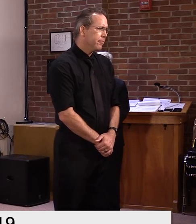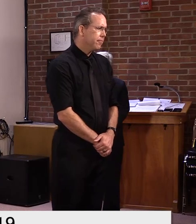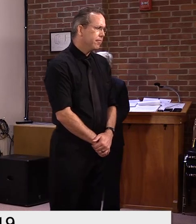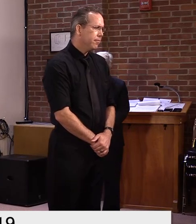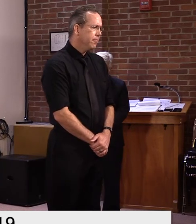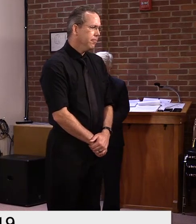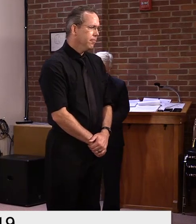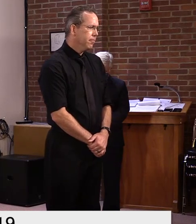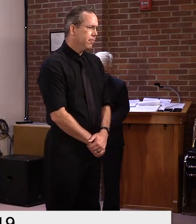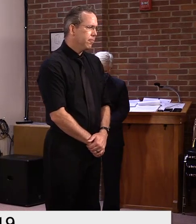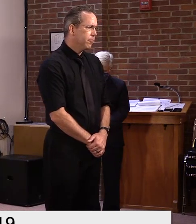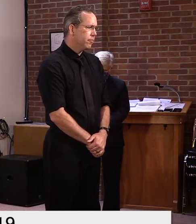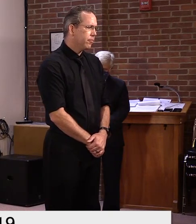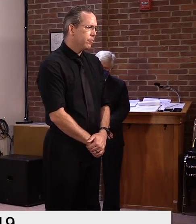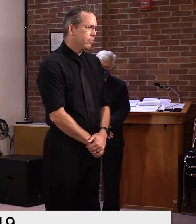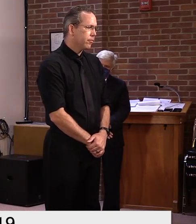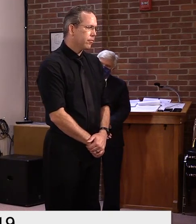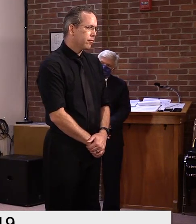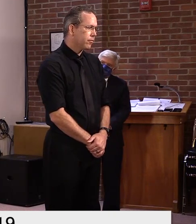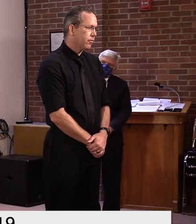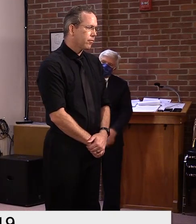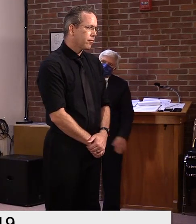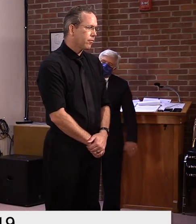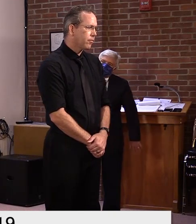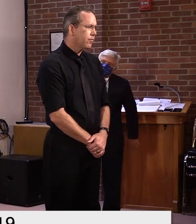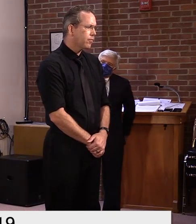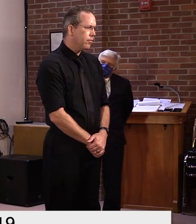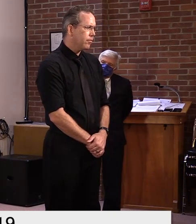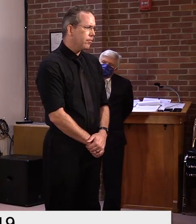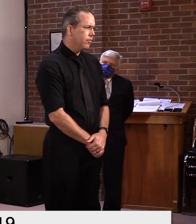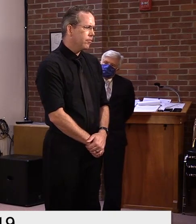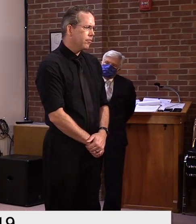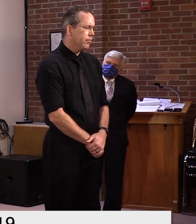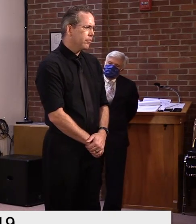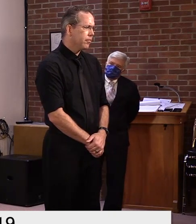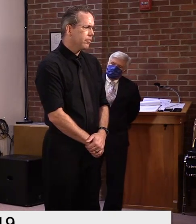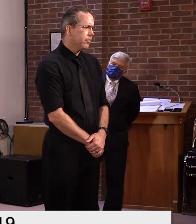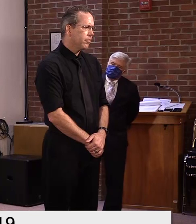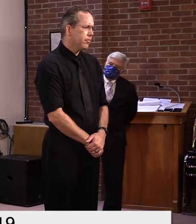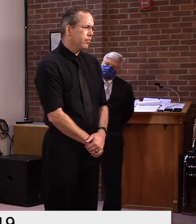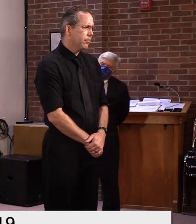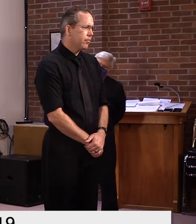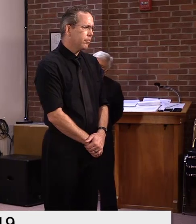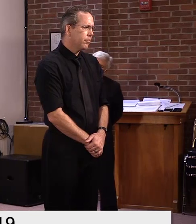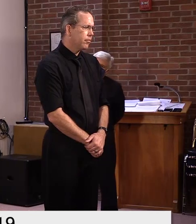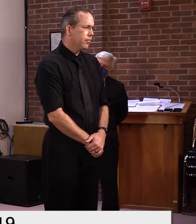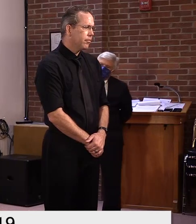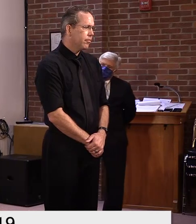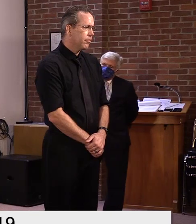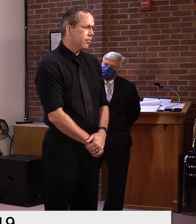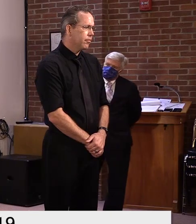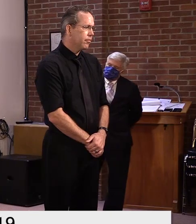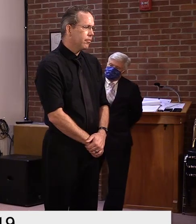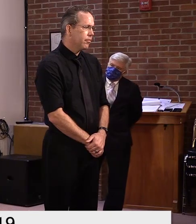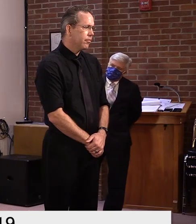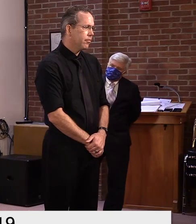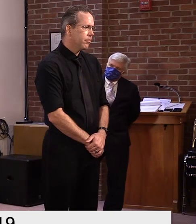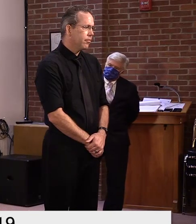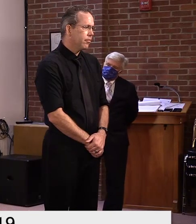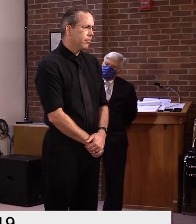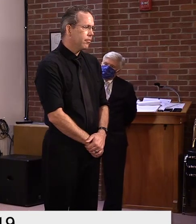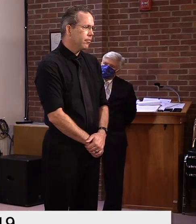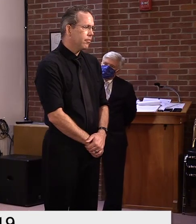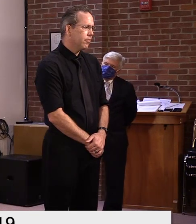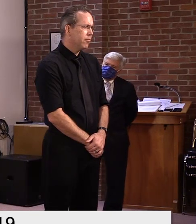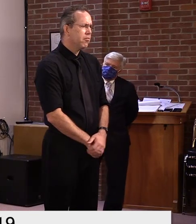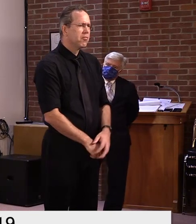your economic recovery plan that you talked about earlier, and not this other stuff, and just wait until January. Do you think this should